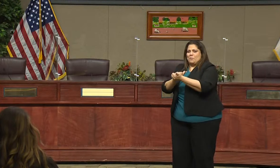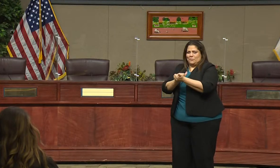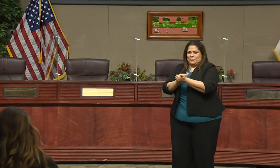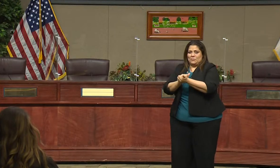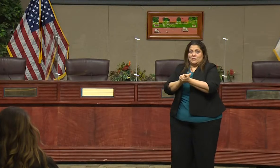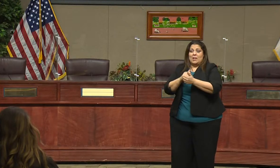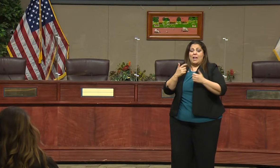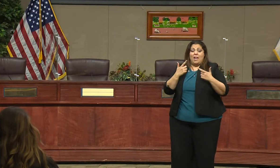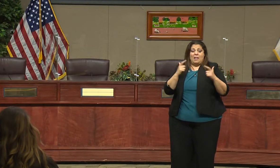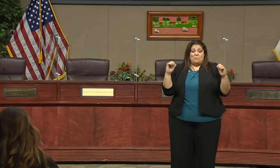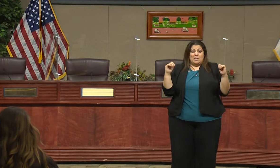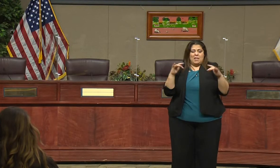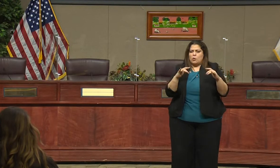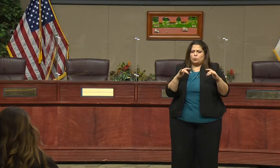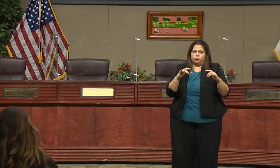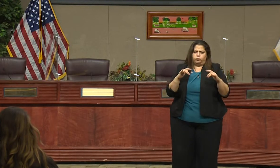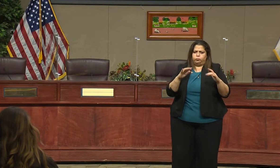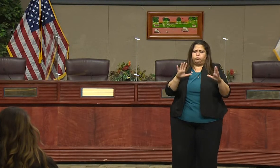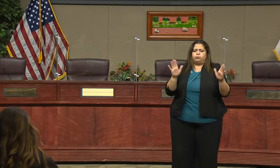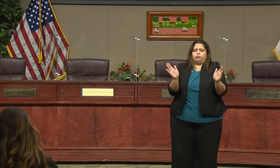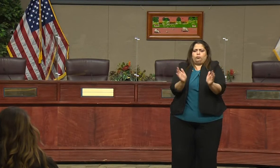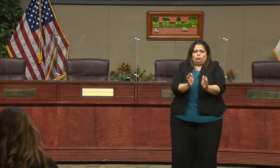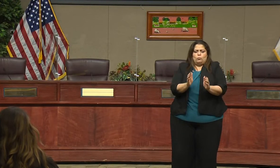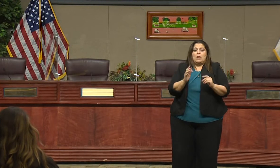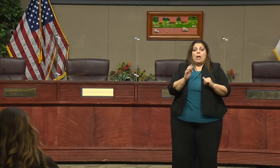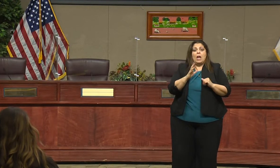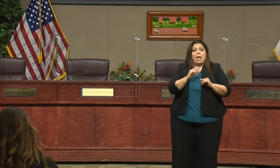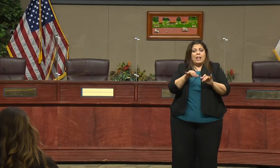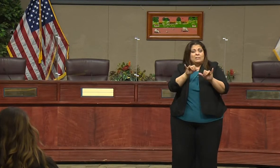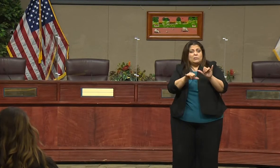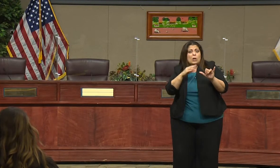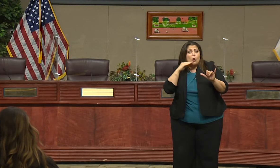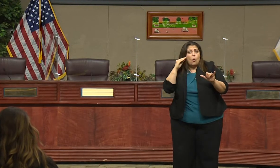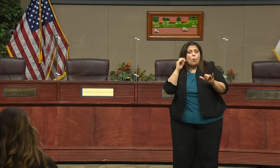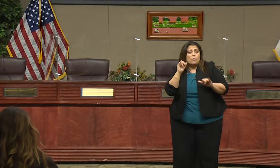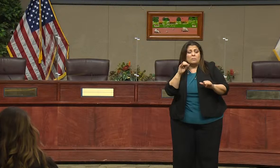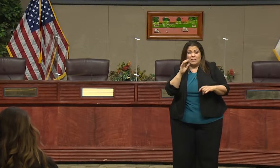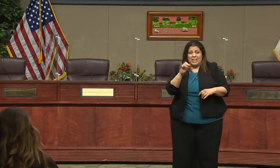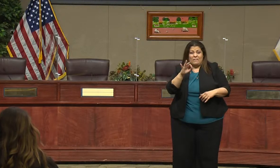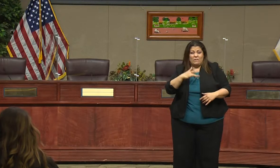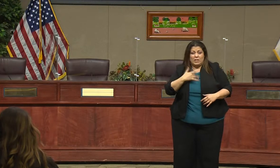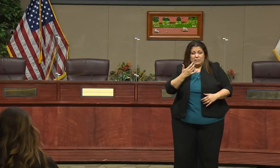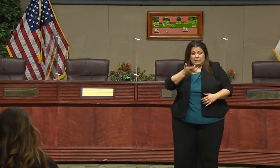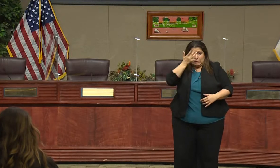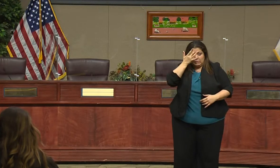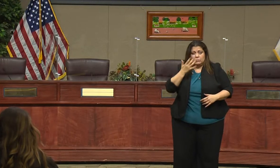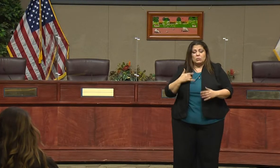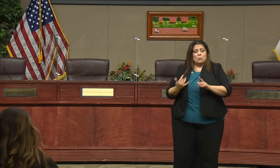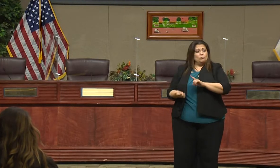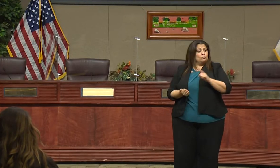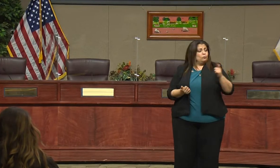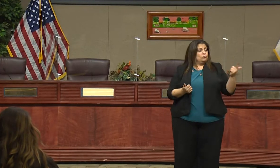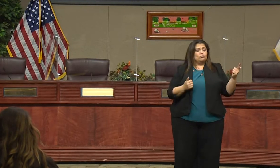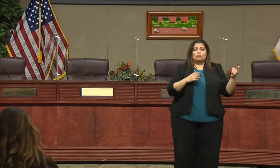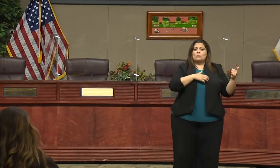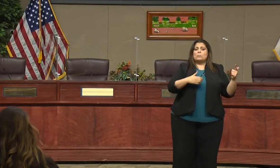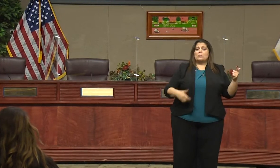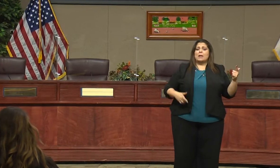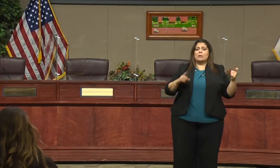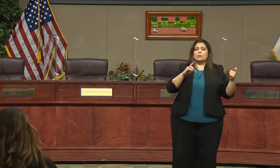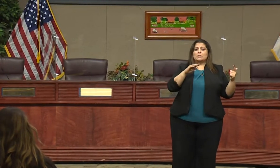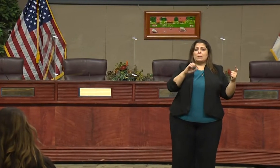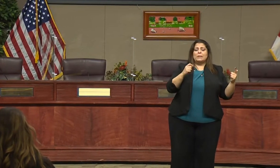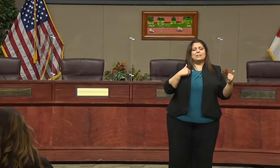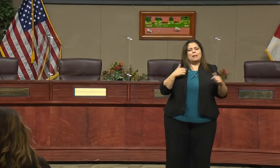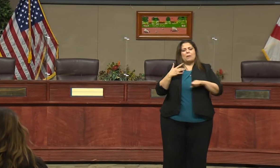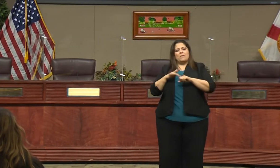avoid large gatherings, and especially stay at home if you're sick. And I'll turn it back to Mayor Demings, and I'd be happy to answer any questions later. Thank